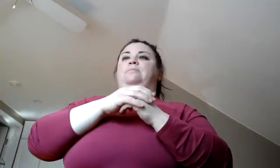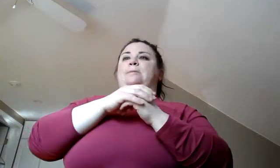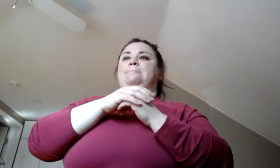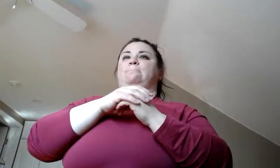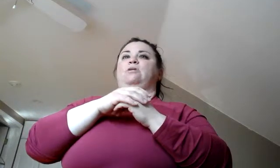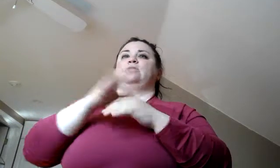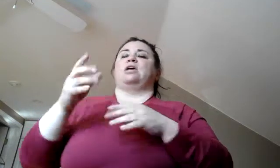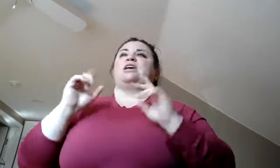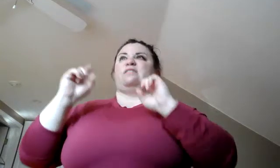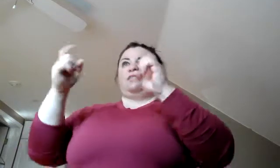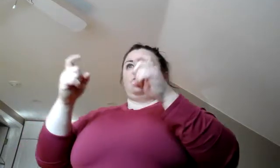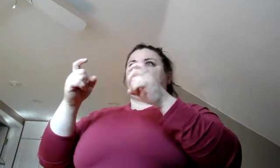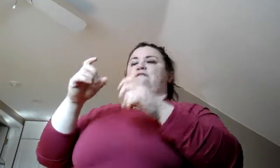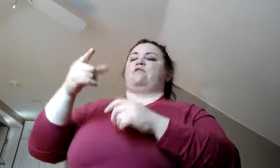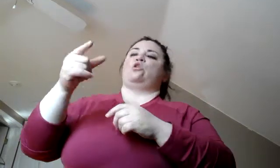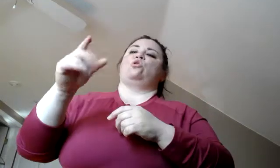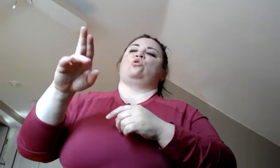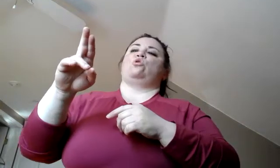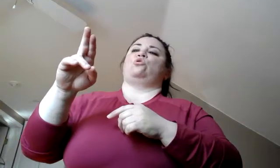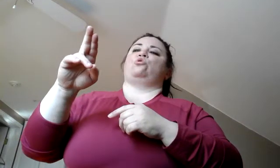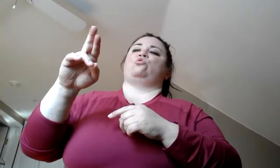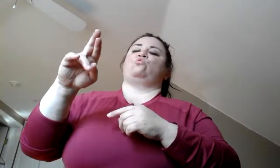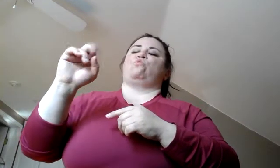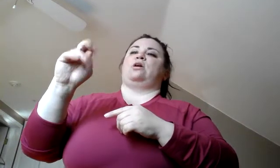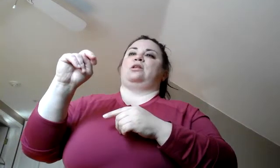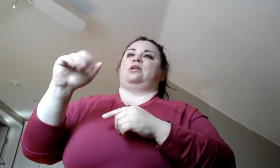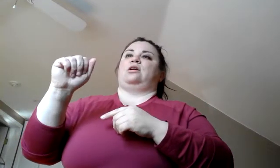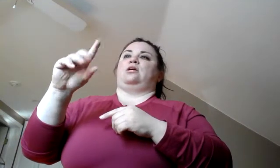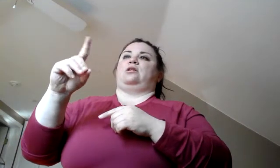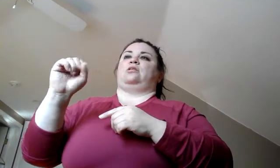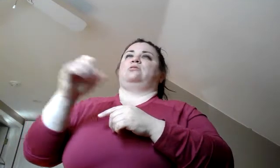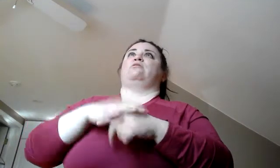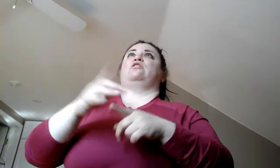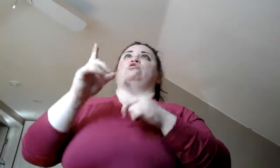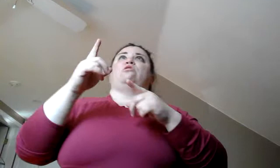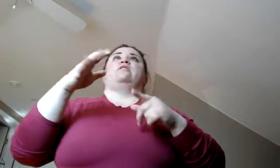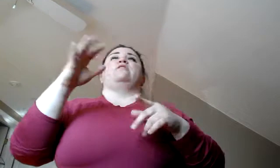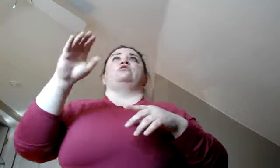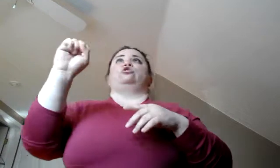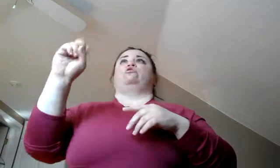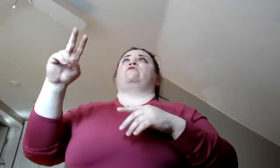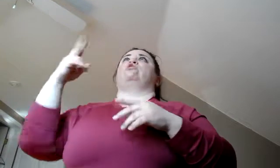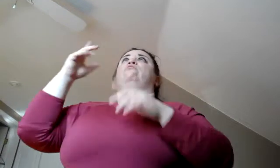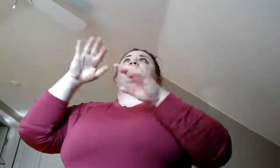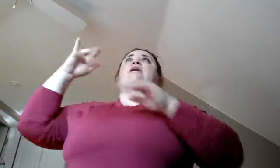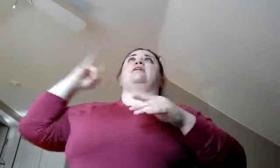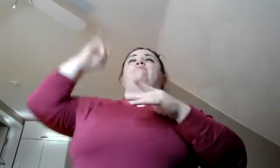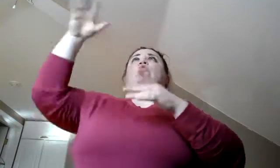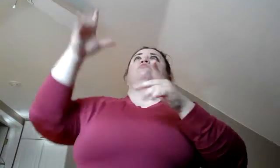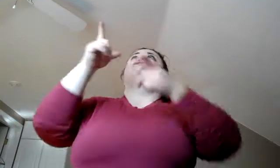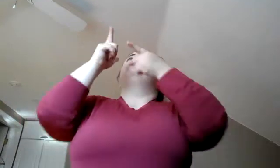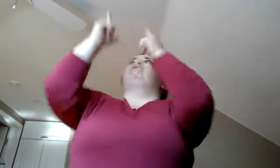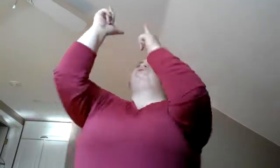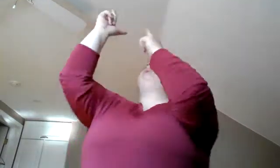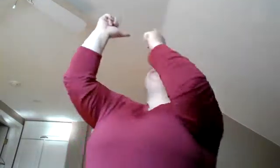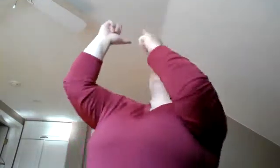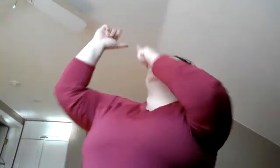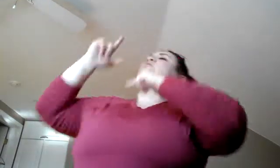grenades, and they could shoot down the Soviet helicopters, the war really turned in the mid-'80s. And by the end of the